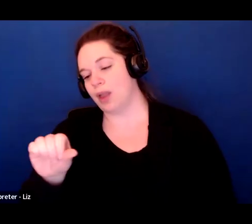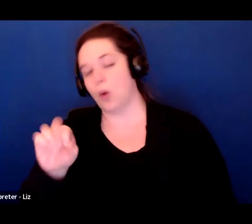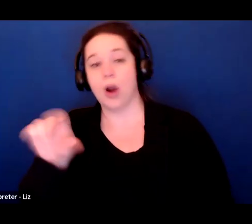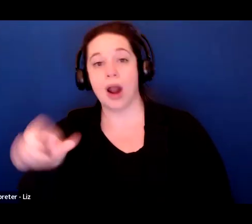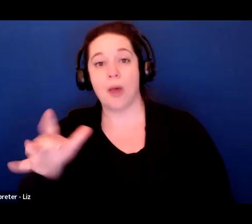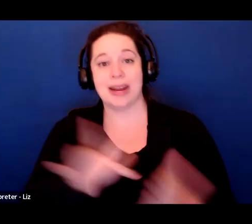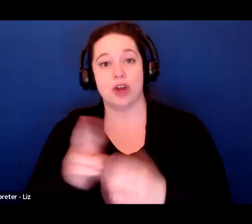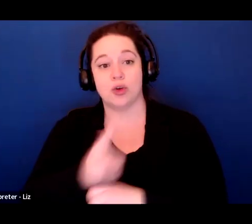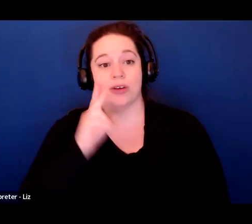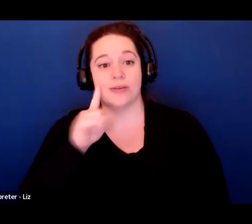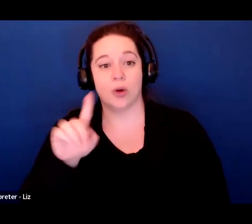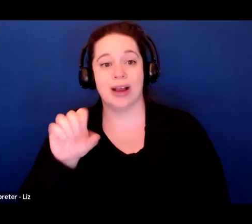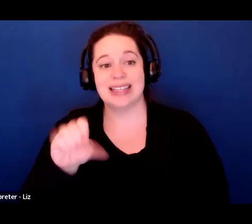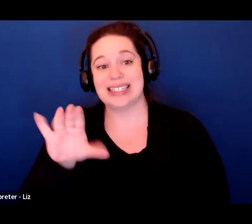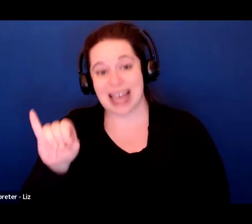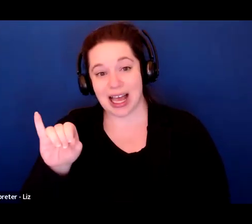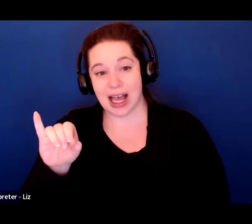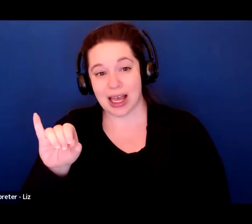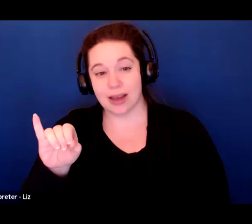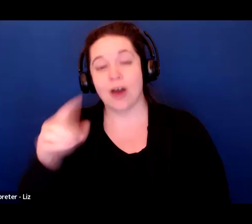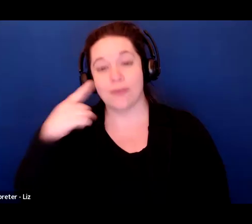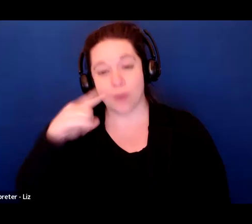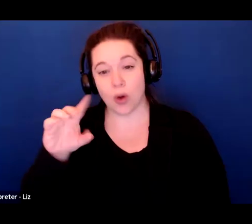SCI for osteoporosis? Yes, there's a lot